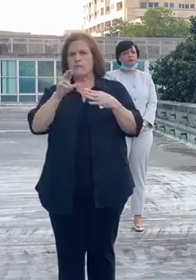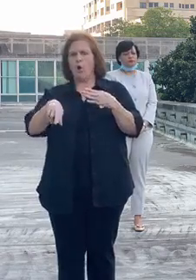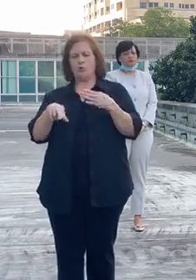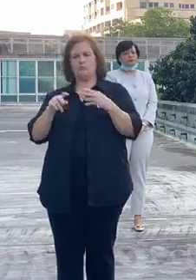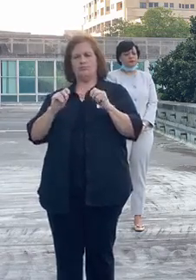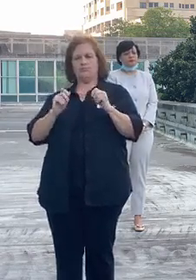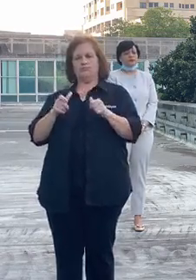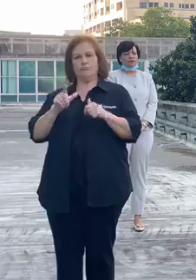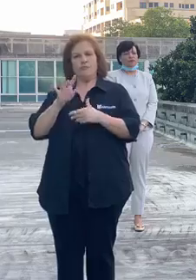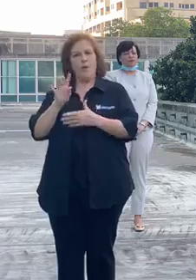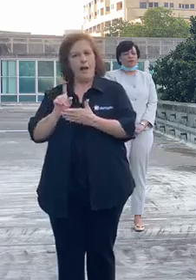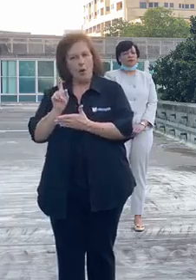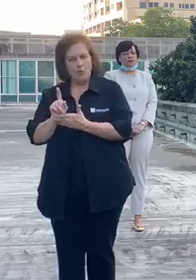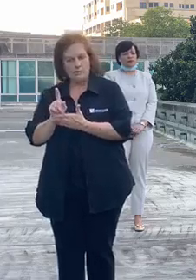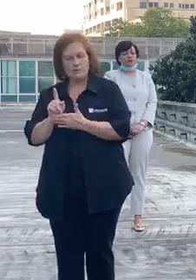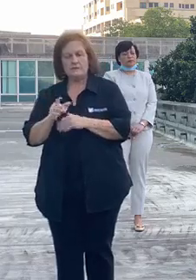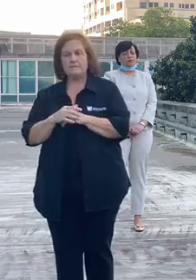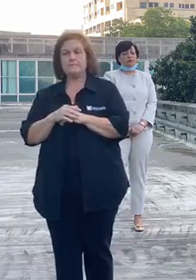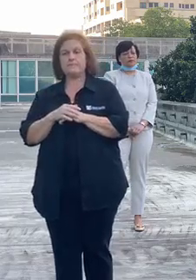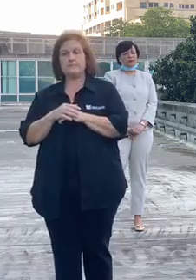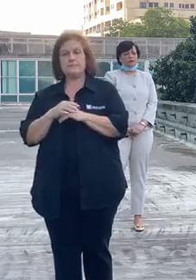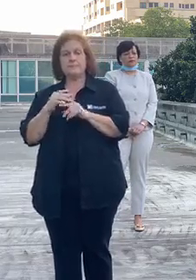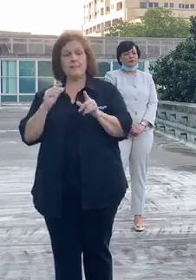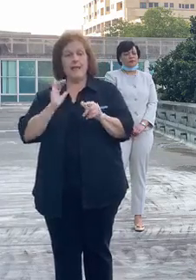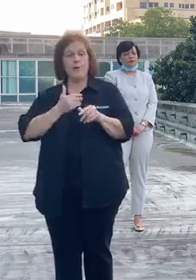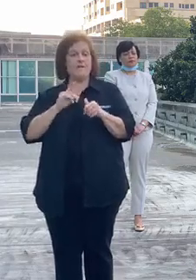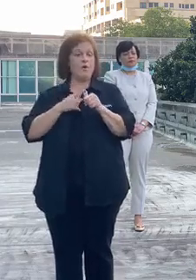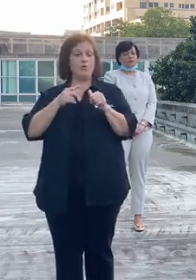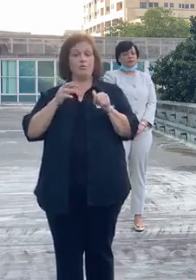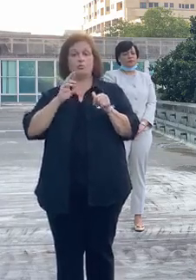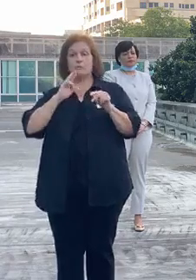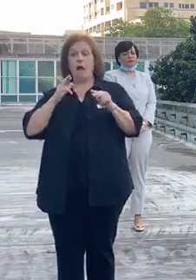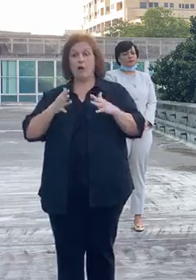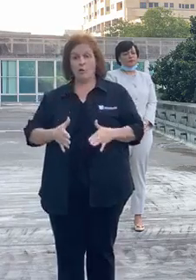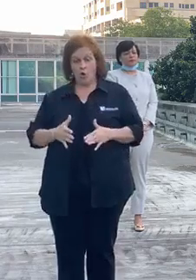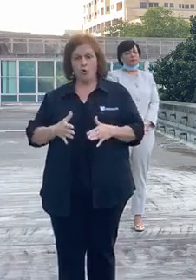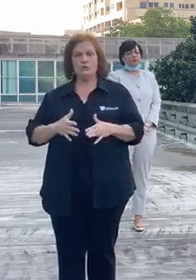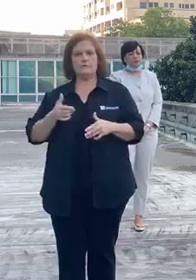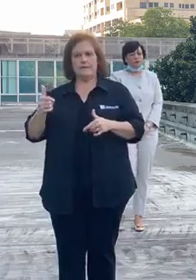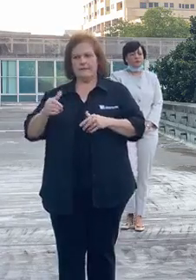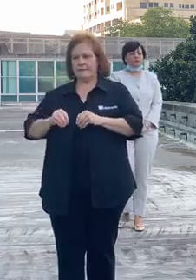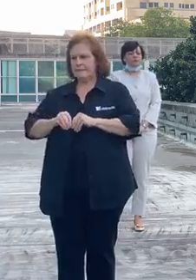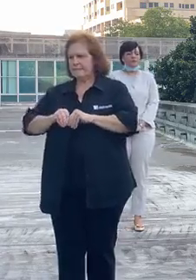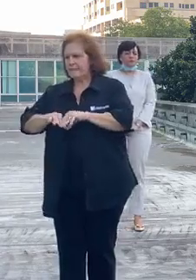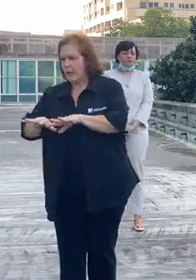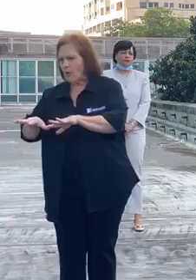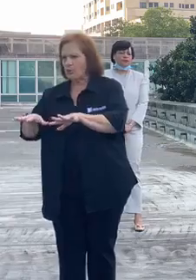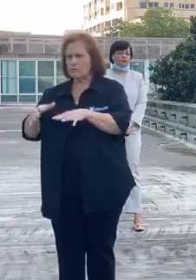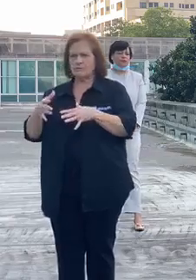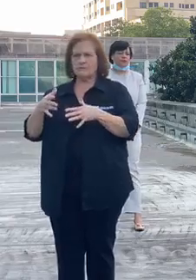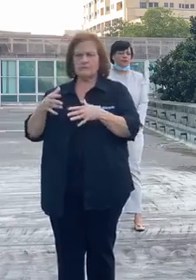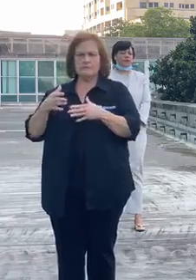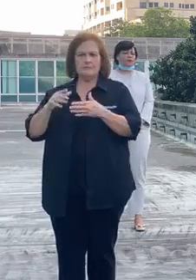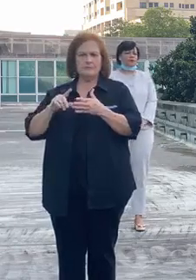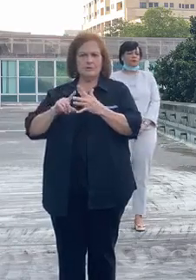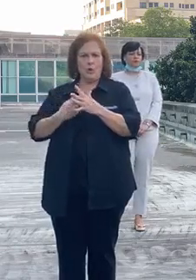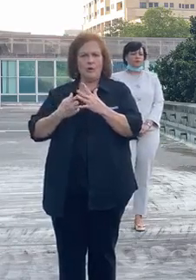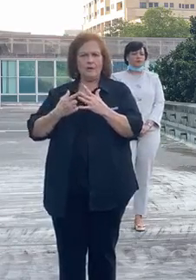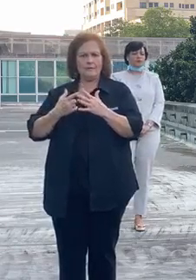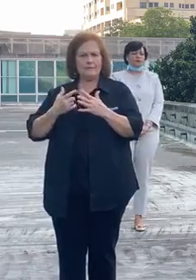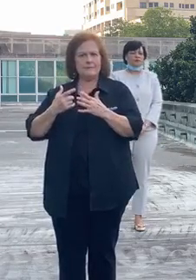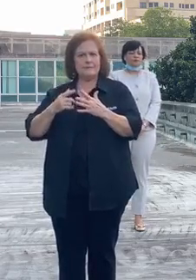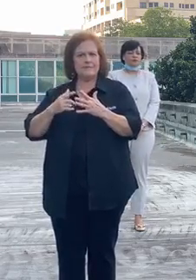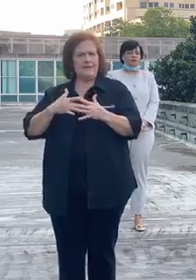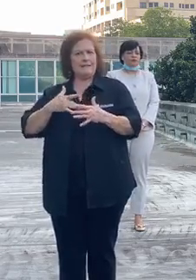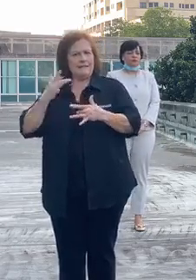huge because, as you've heard, we've had a lot of our first responders become exposed or symptomatic, and it's taken a